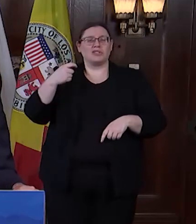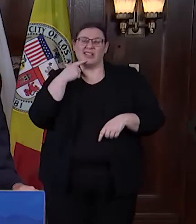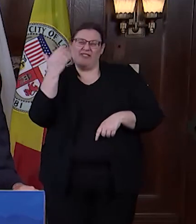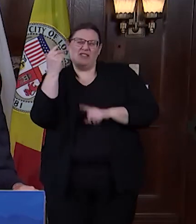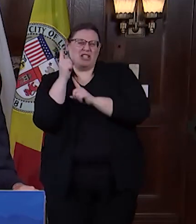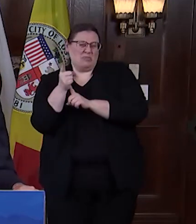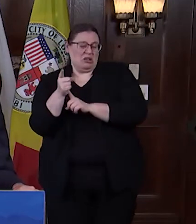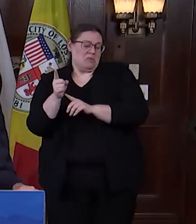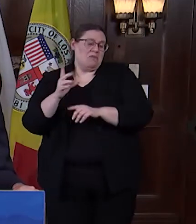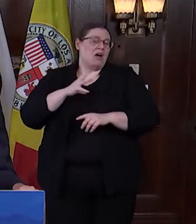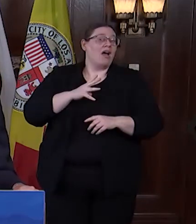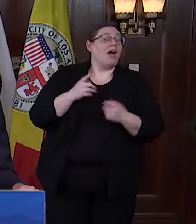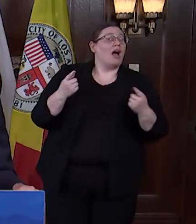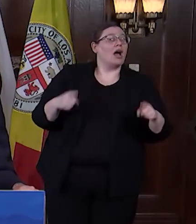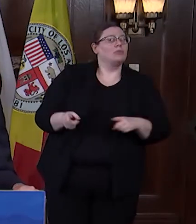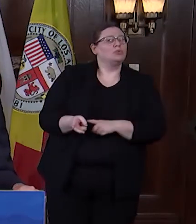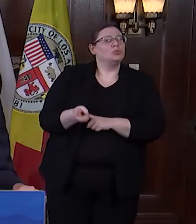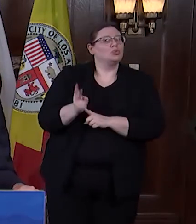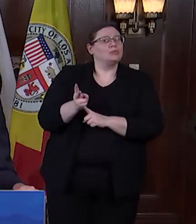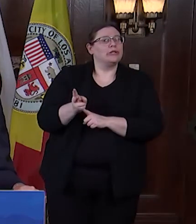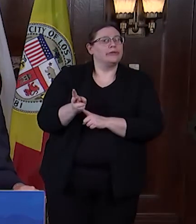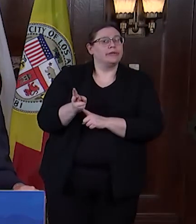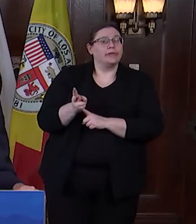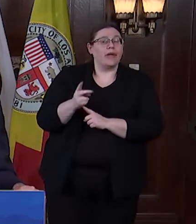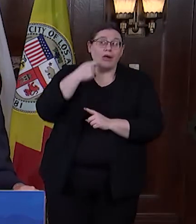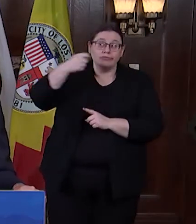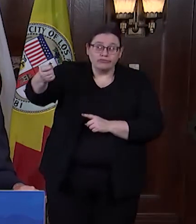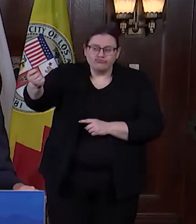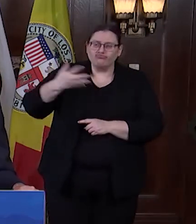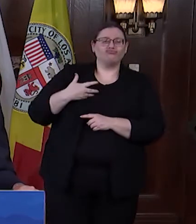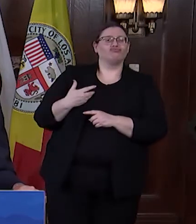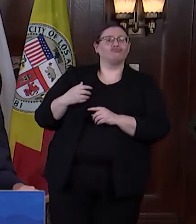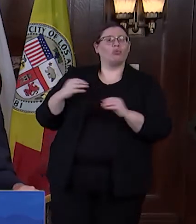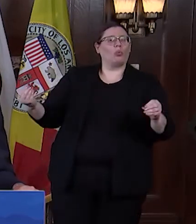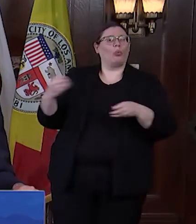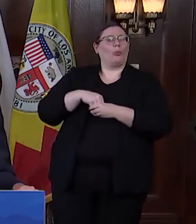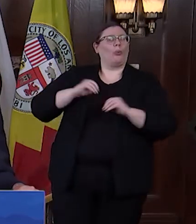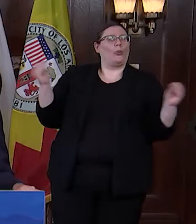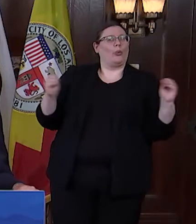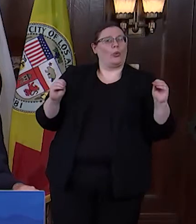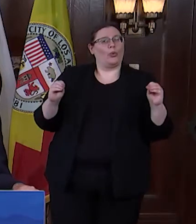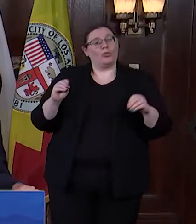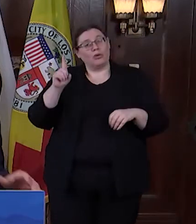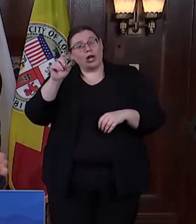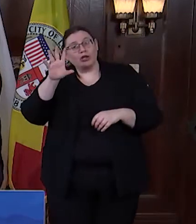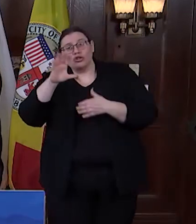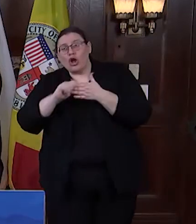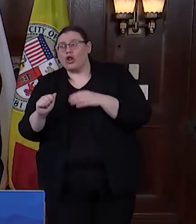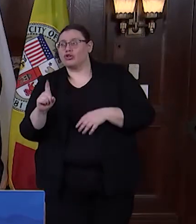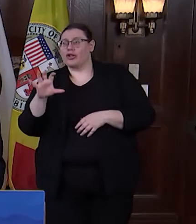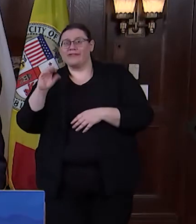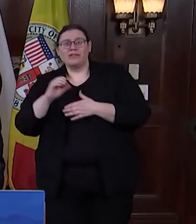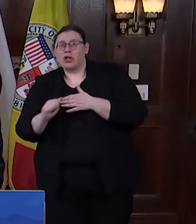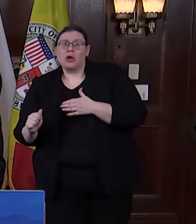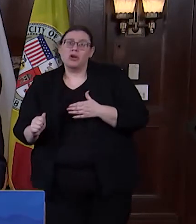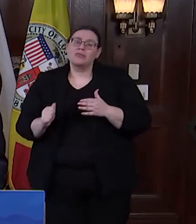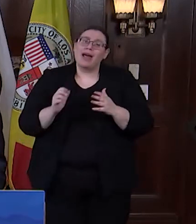had my results back in 2 minutes. And instead of costing $100 or $150, these tests can be as cheap